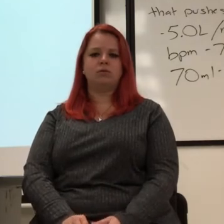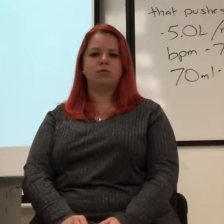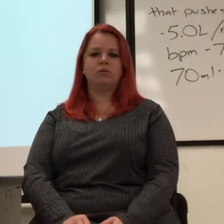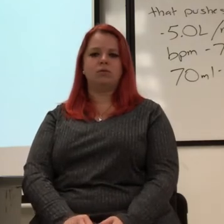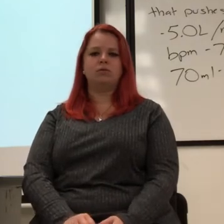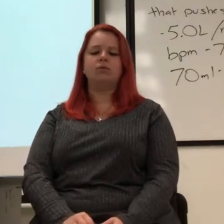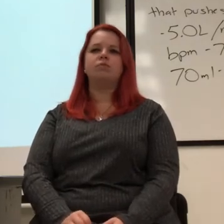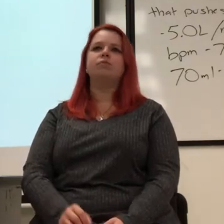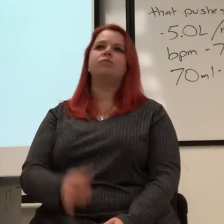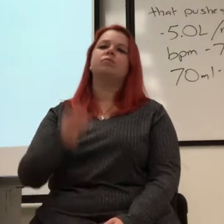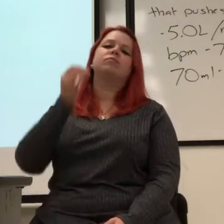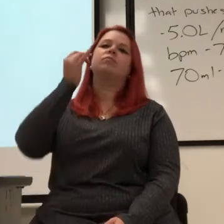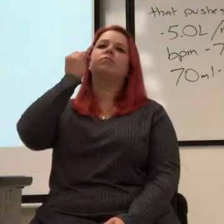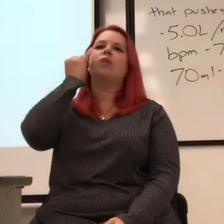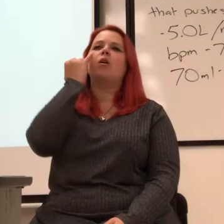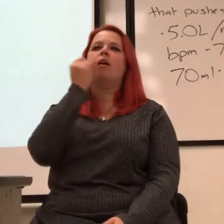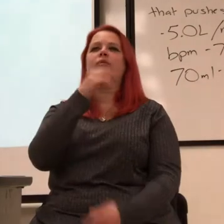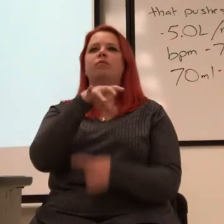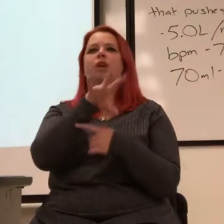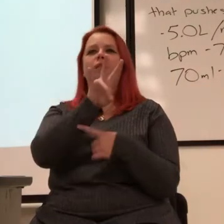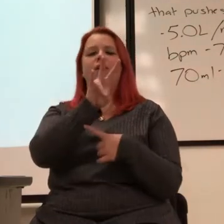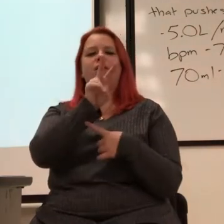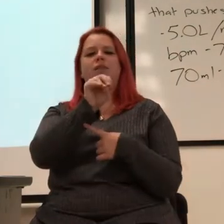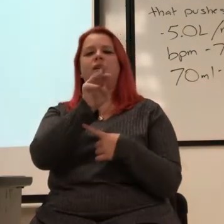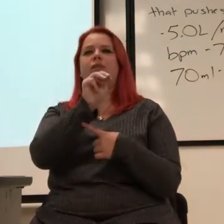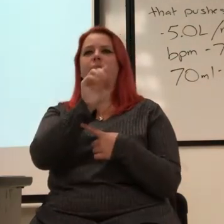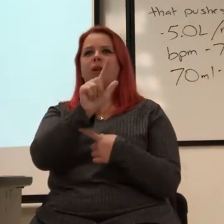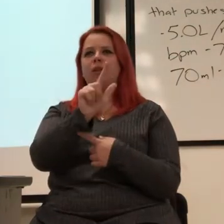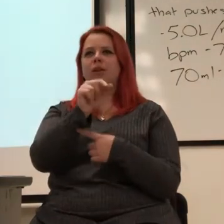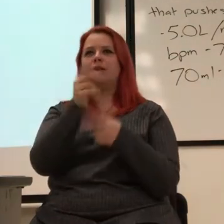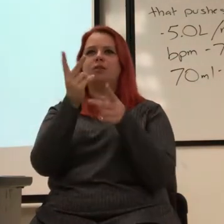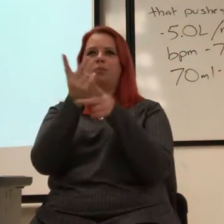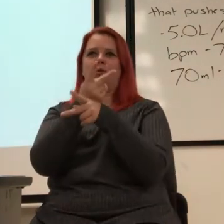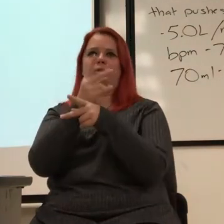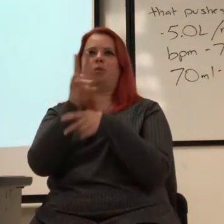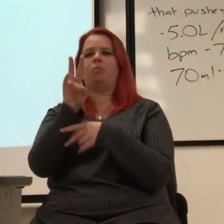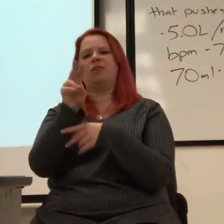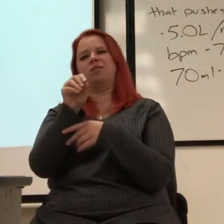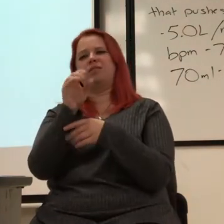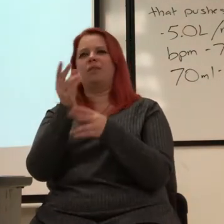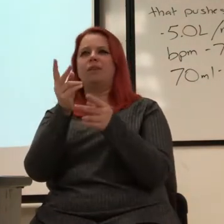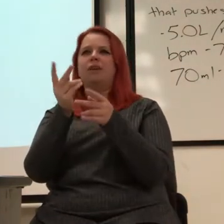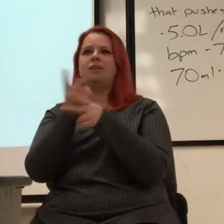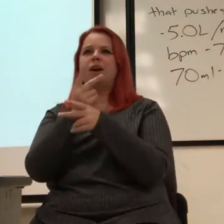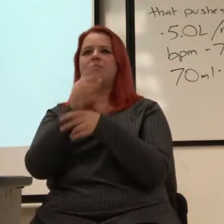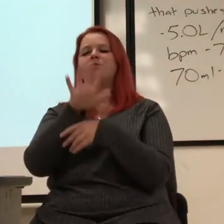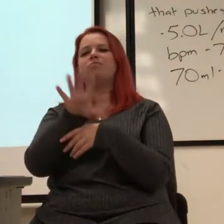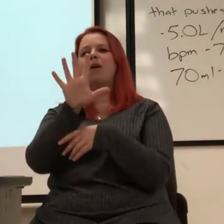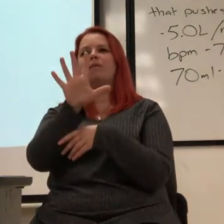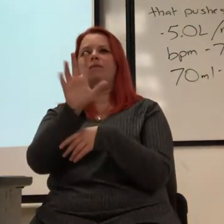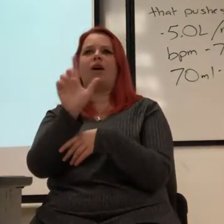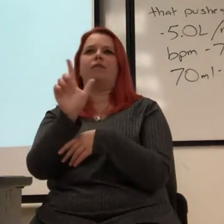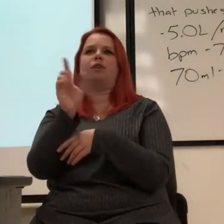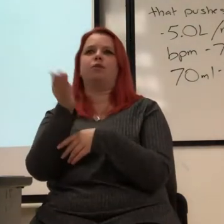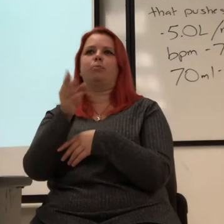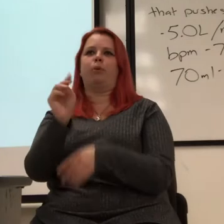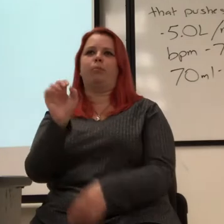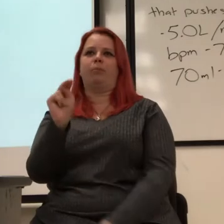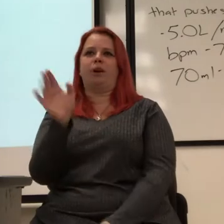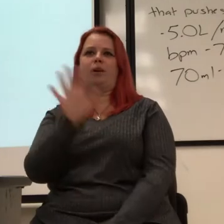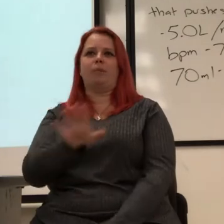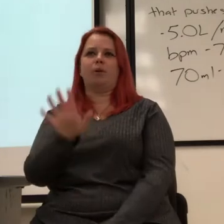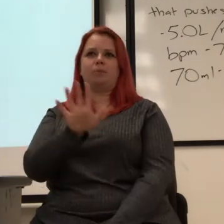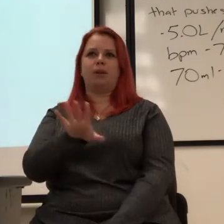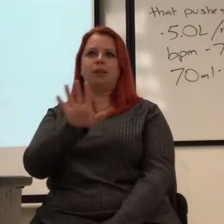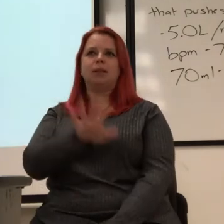So if you multiply 70 ml, 75 times, it get close to like 5 liters a minute. Okay, so these